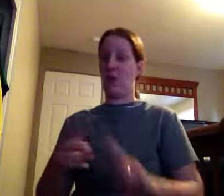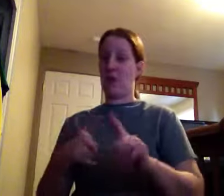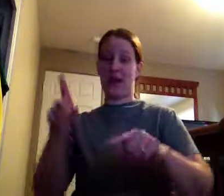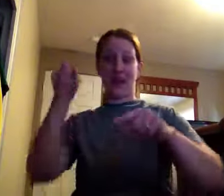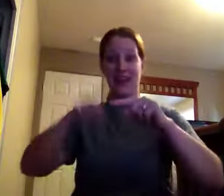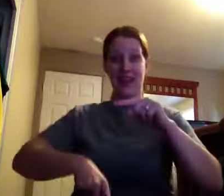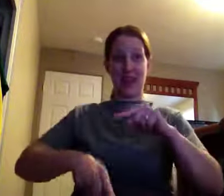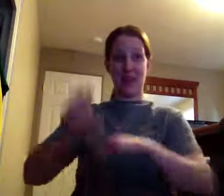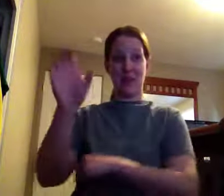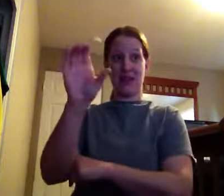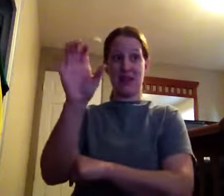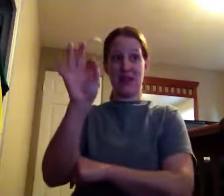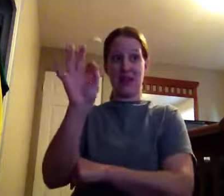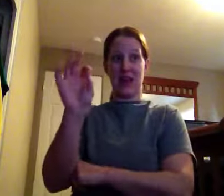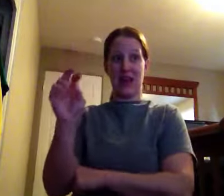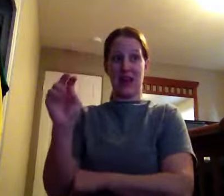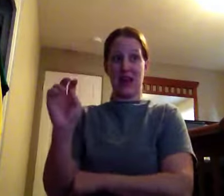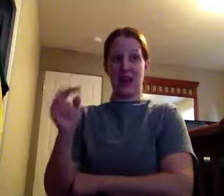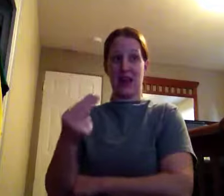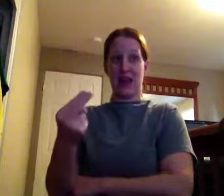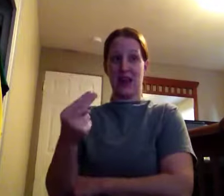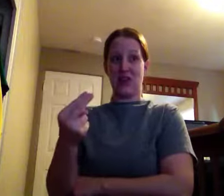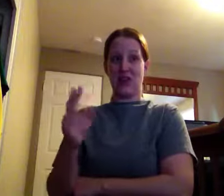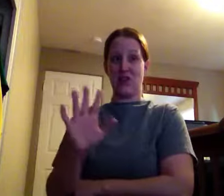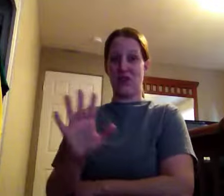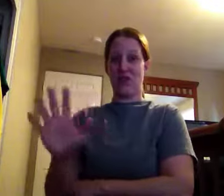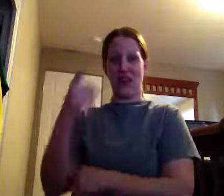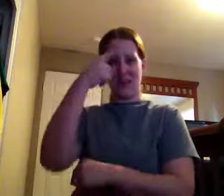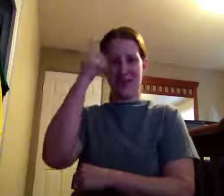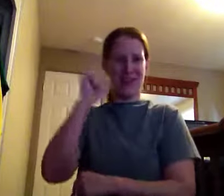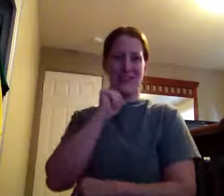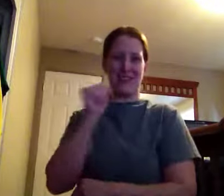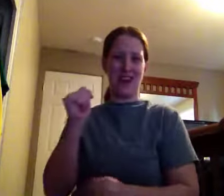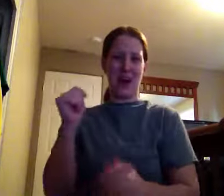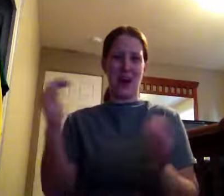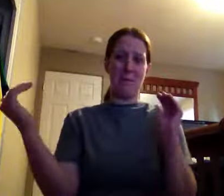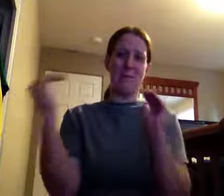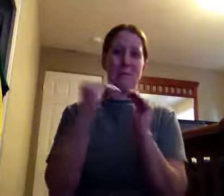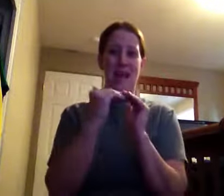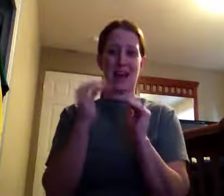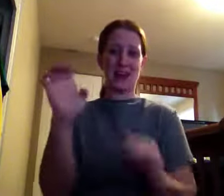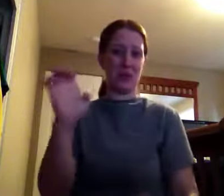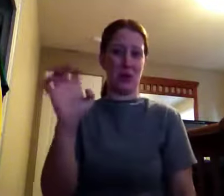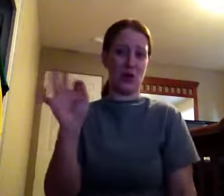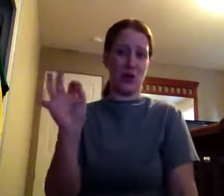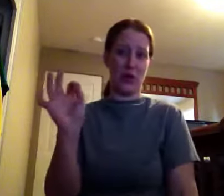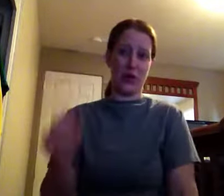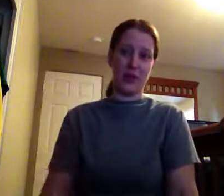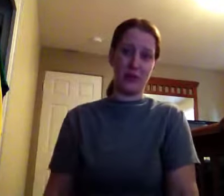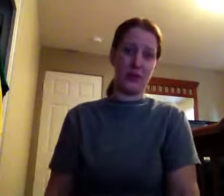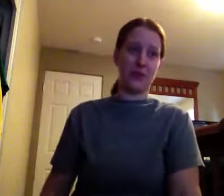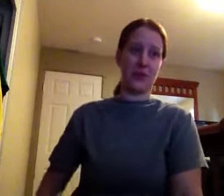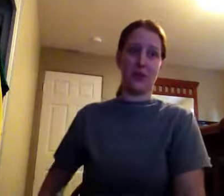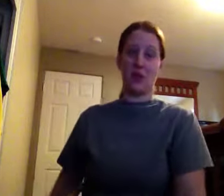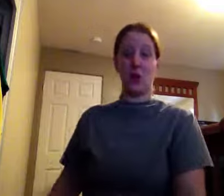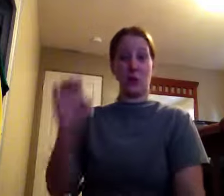C9H55 because this does not match the empirical formula. So again, an empirical formula is real good for telling you what it could be